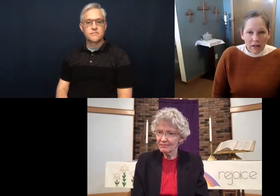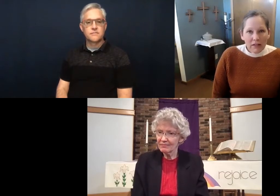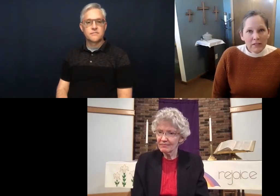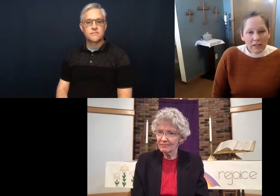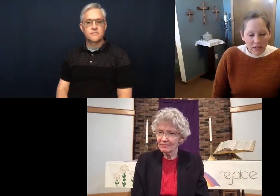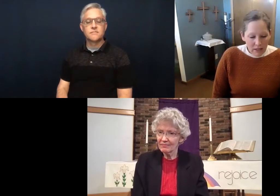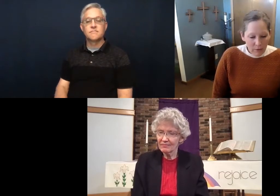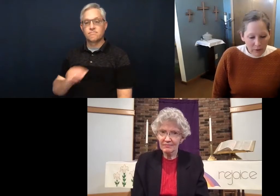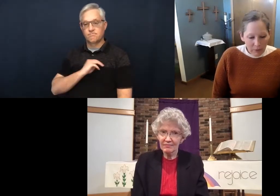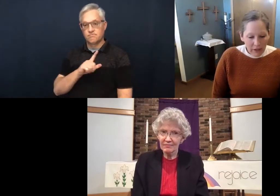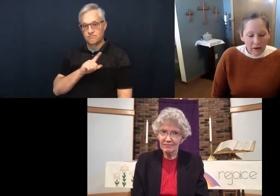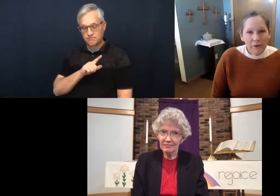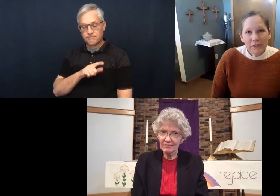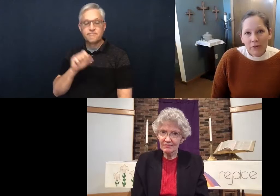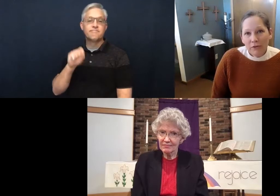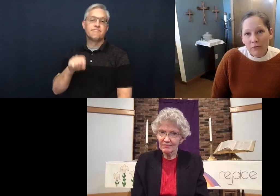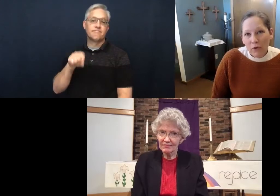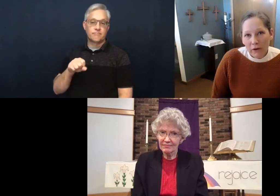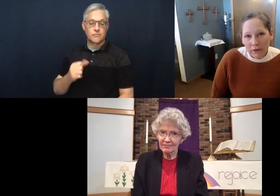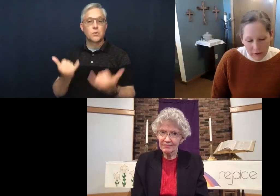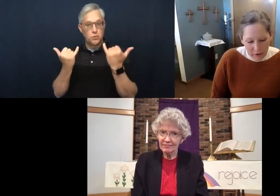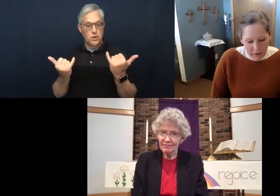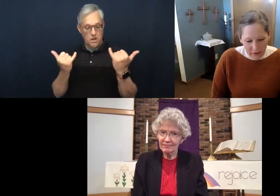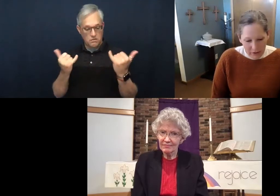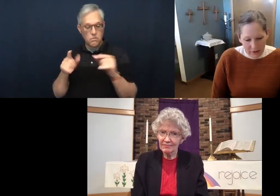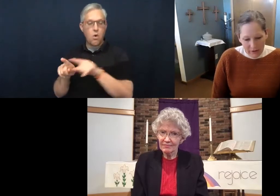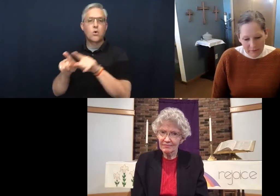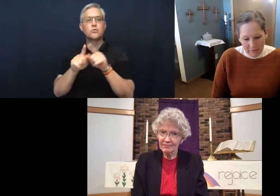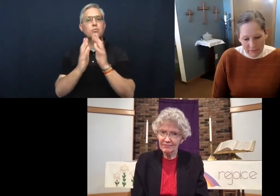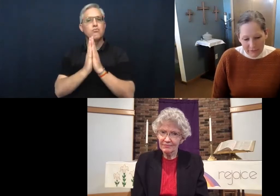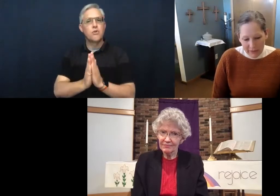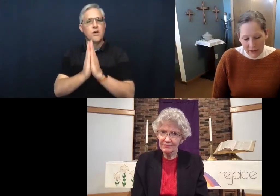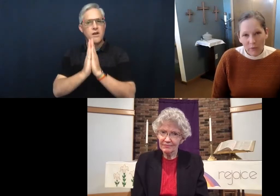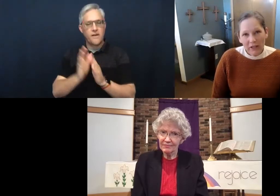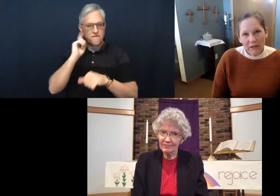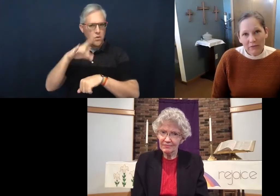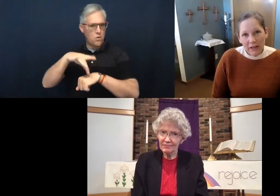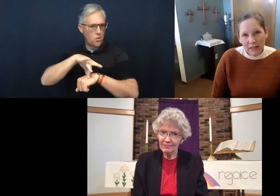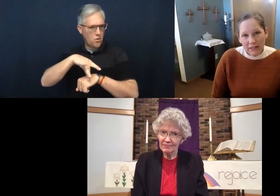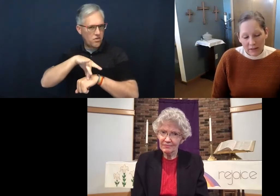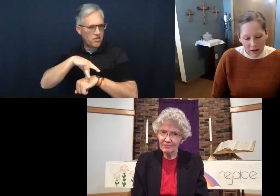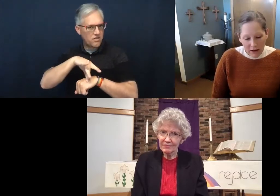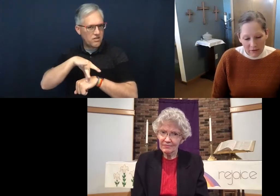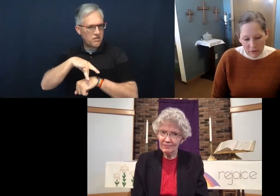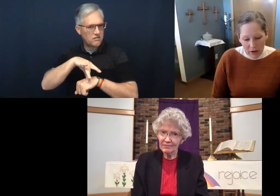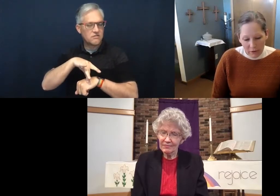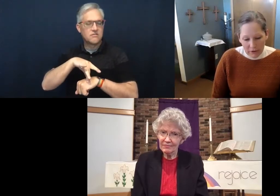And today we pray also for the earth. And we give thanks, God, for how the